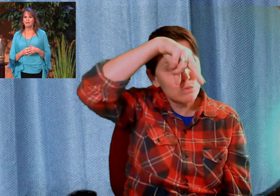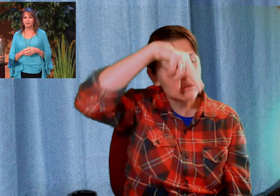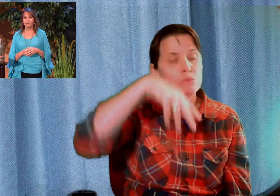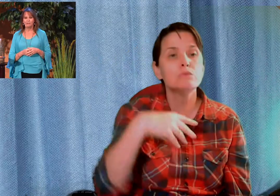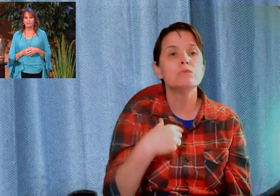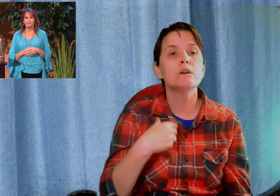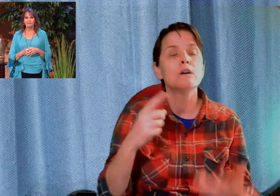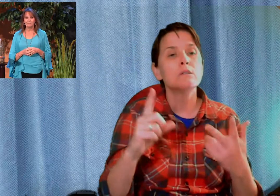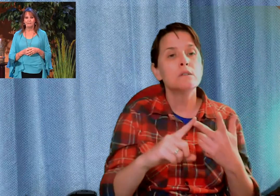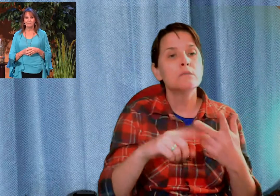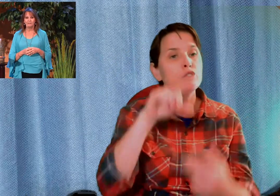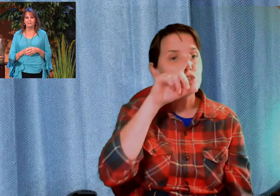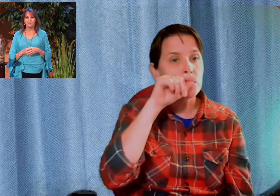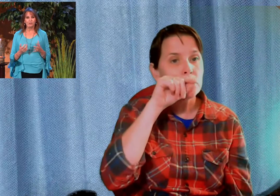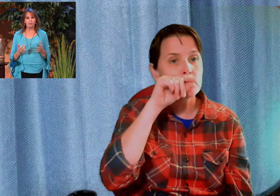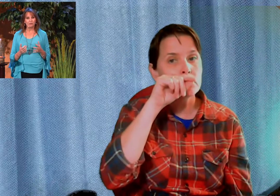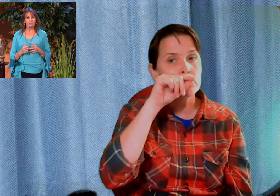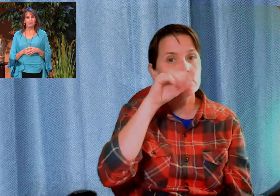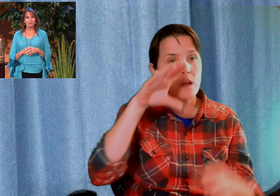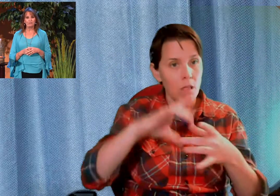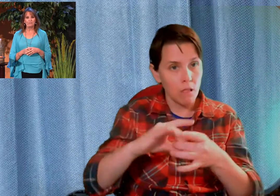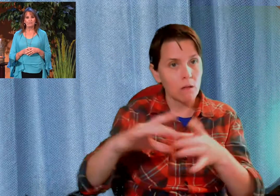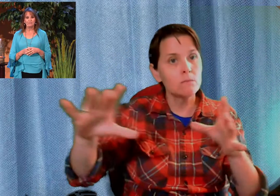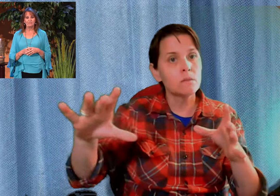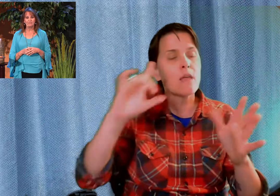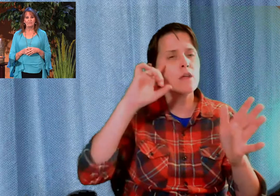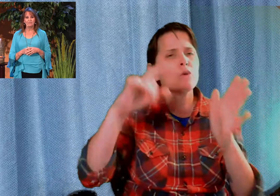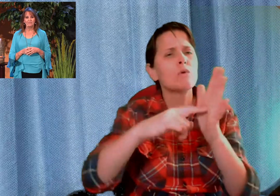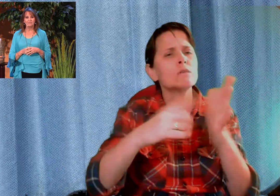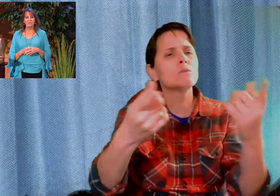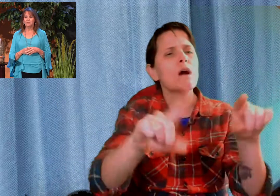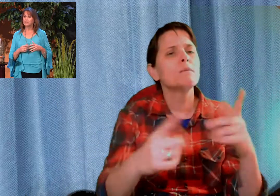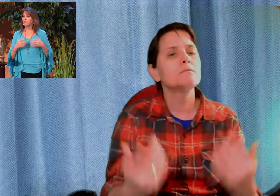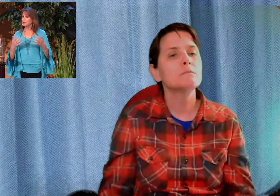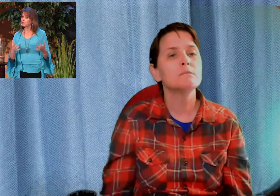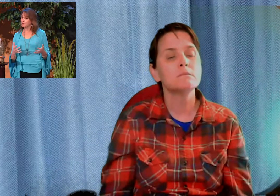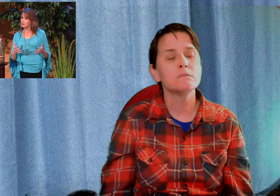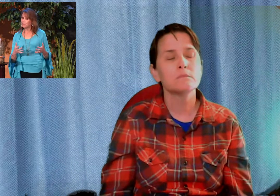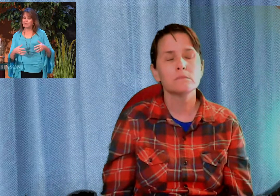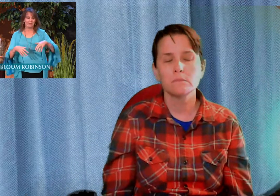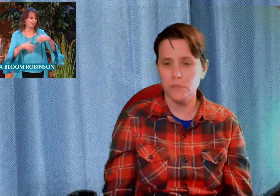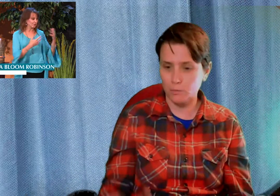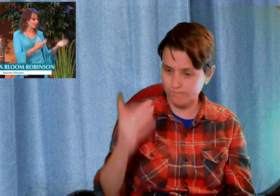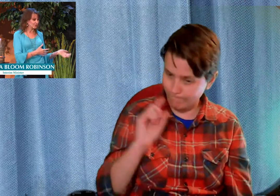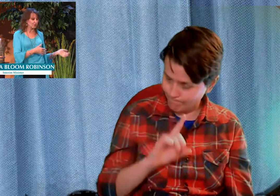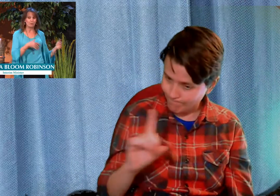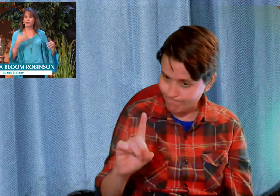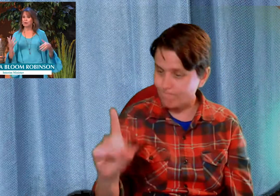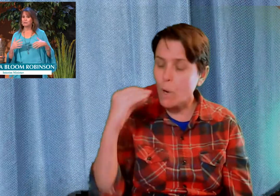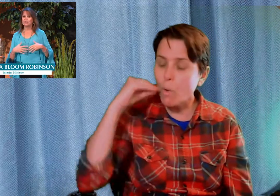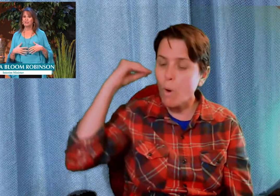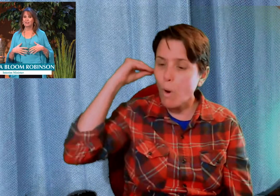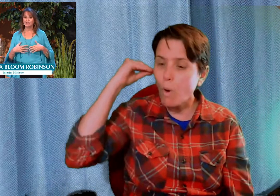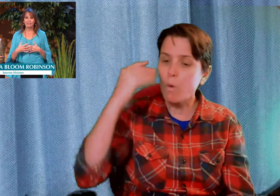in the yard and notice what you notice." And so the farmer went home and he took the sheep and